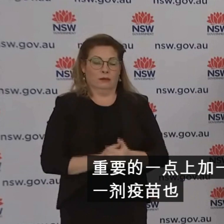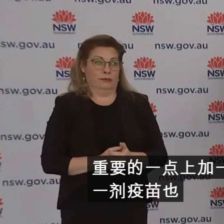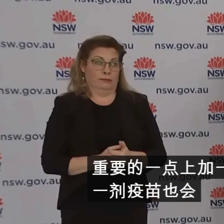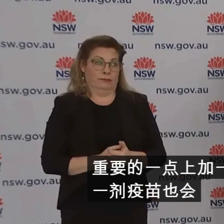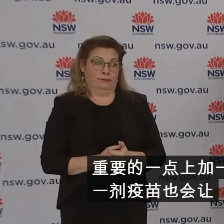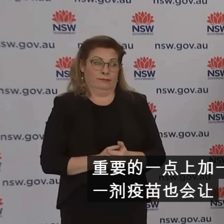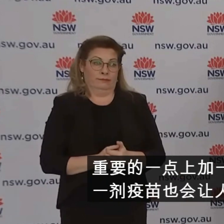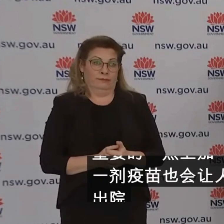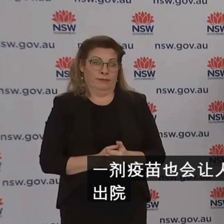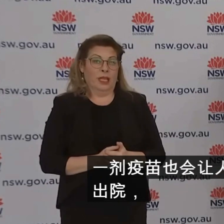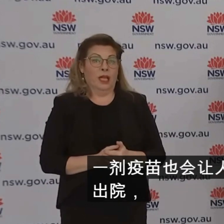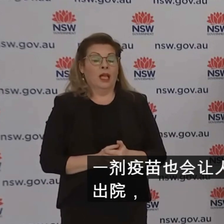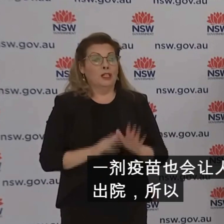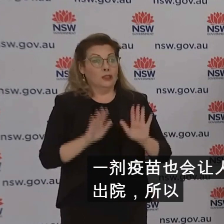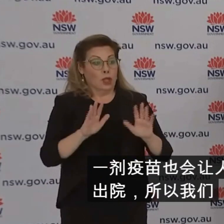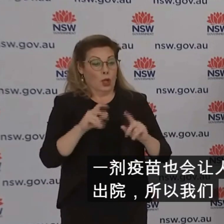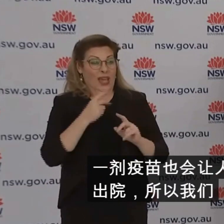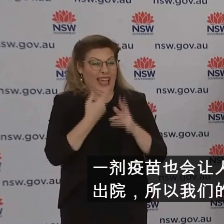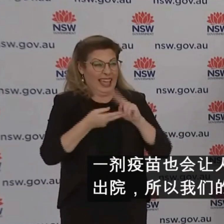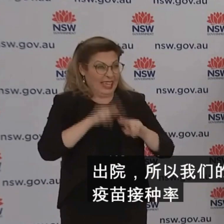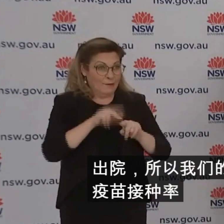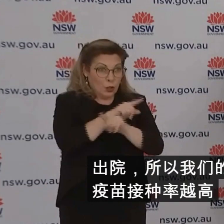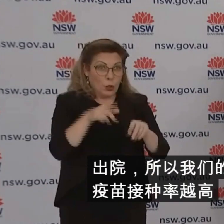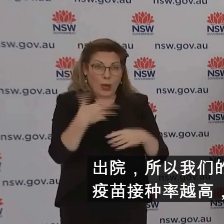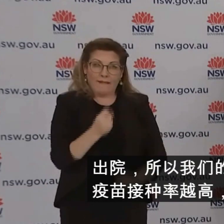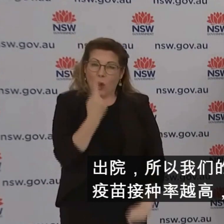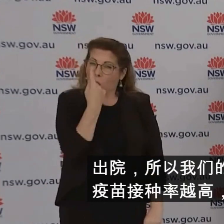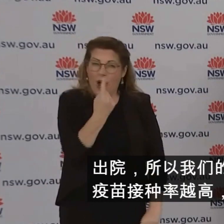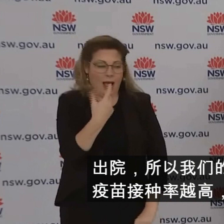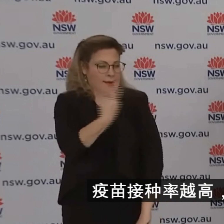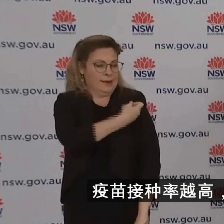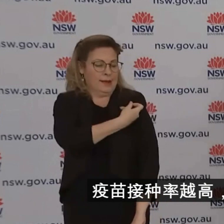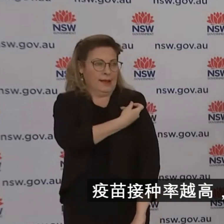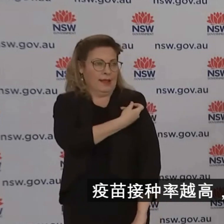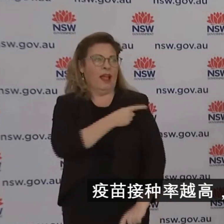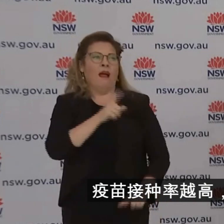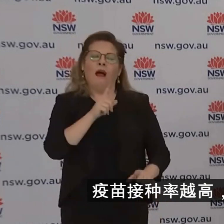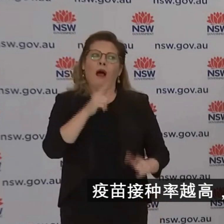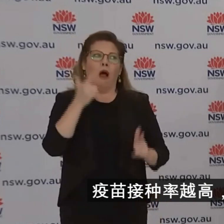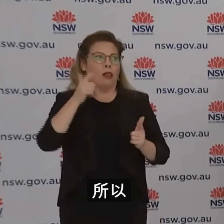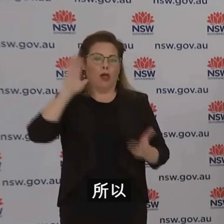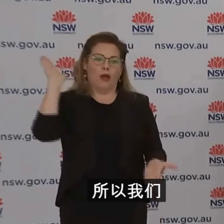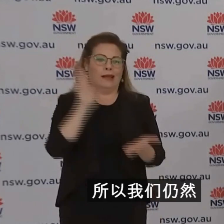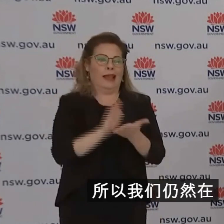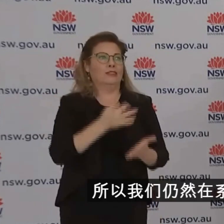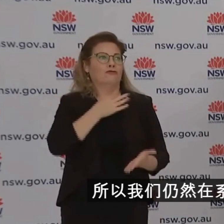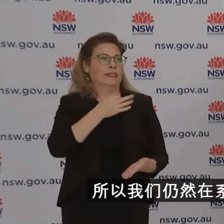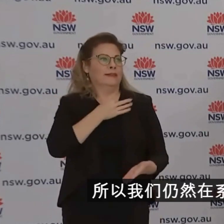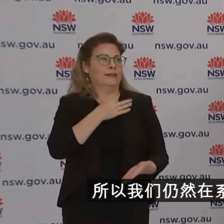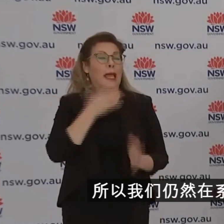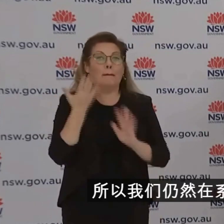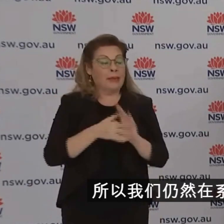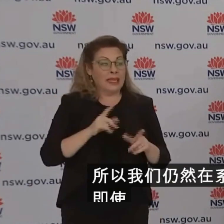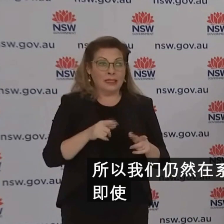dose of the vaccine keeps people out of hospital. So the higher our vaccination rate, the lower the hospitalisation rate. So we have